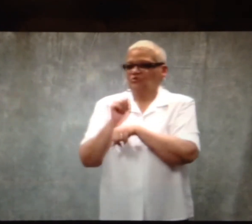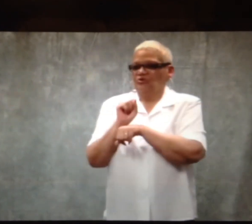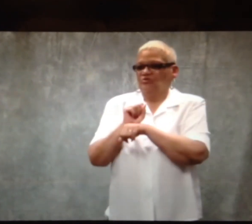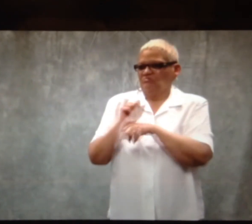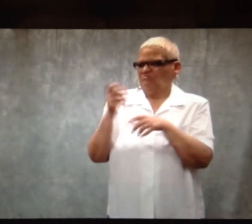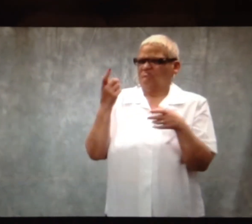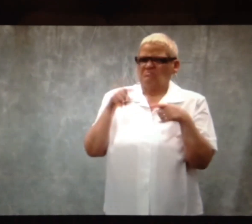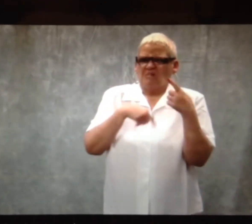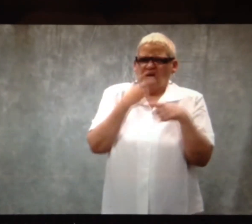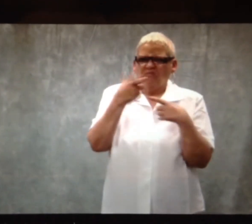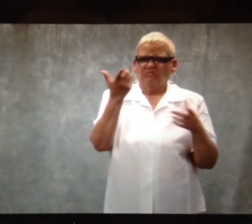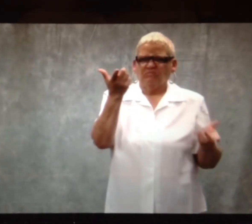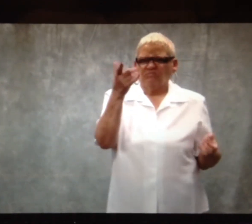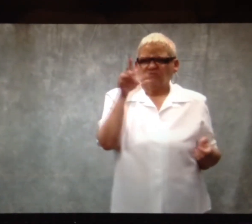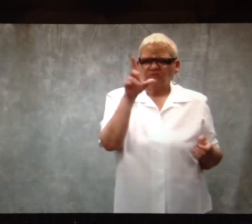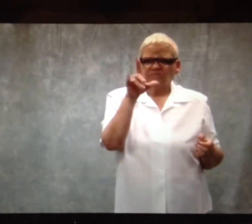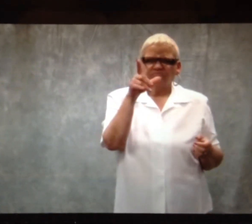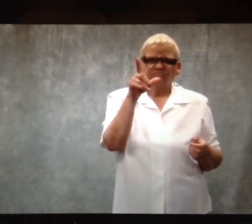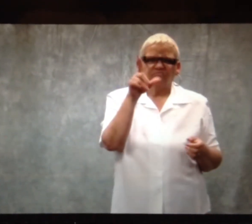changed their name to AT&T.